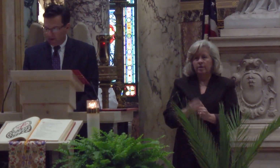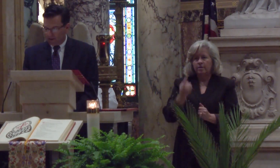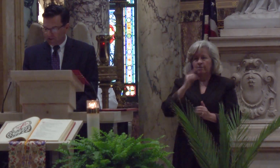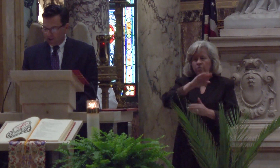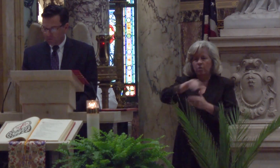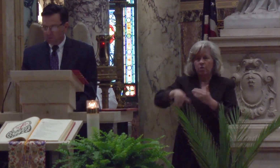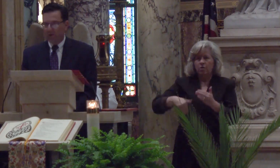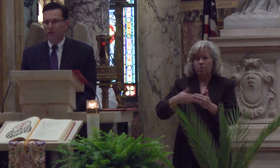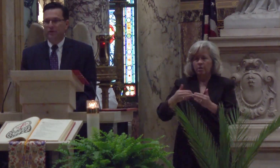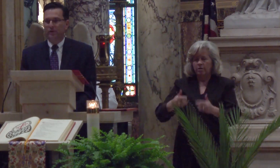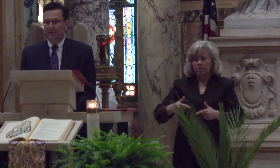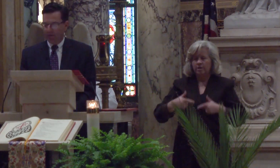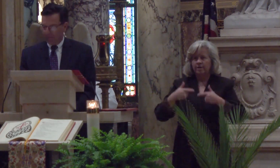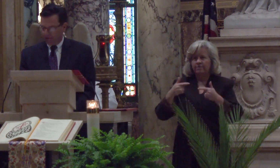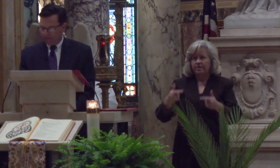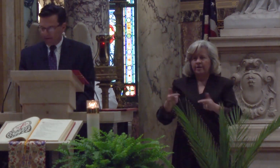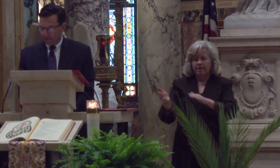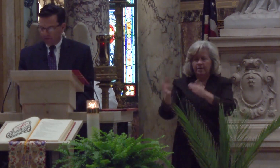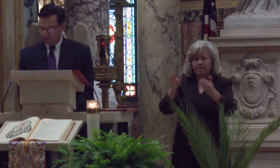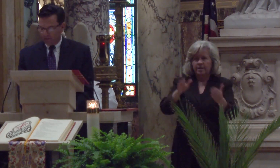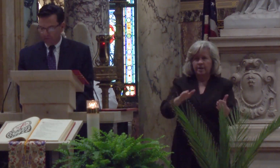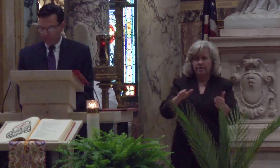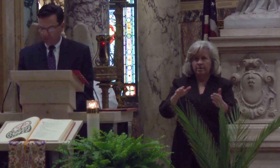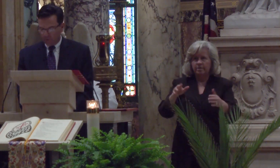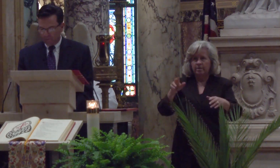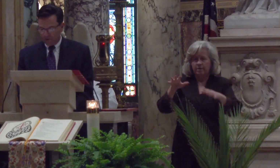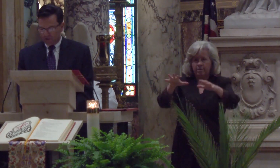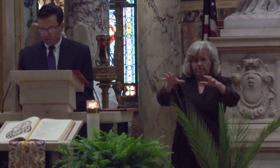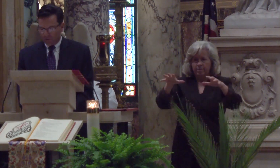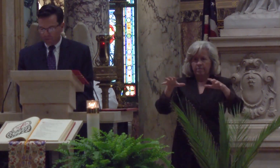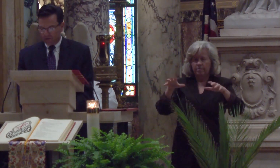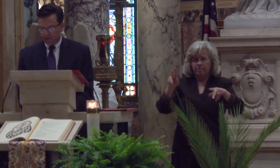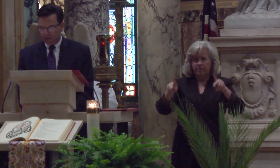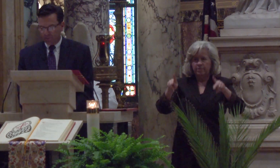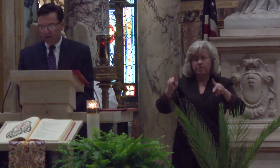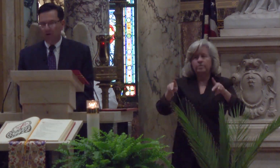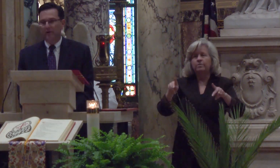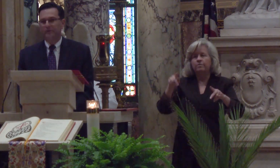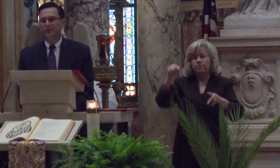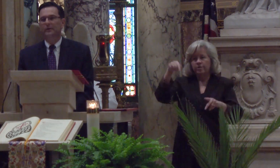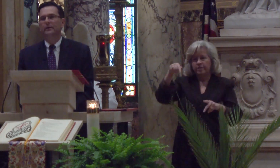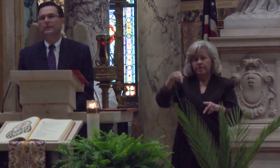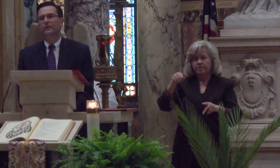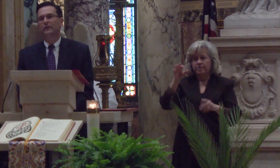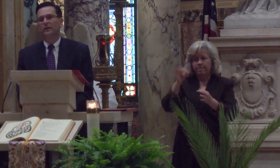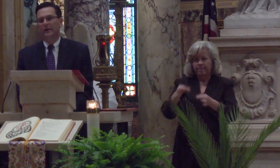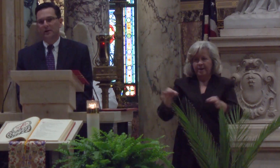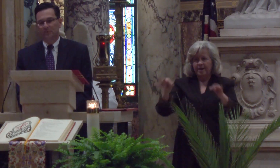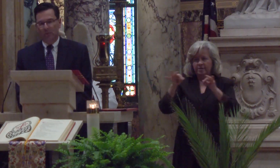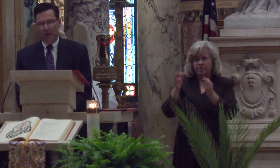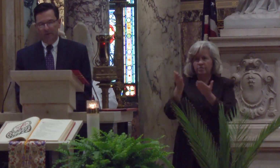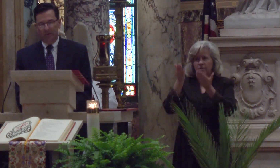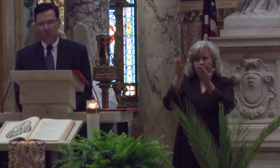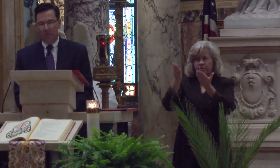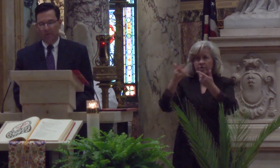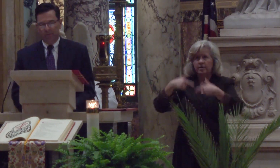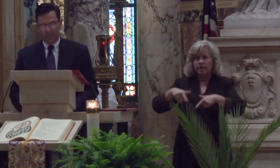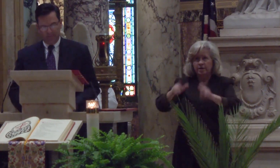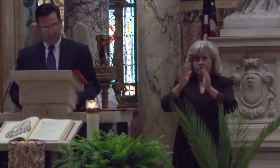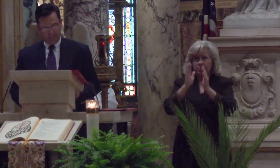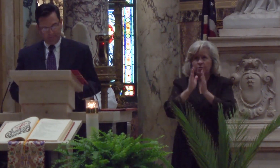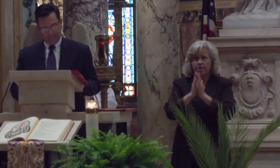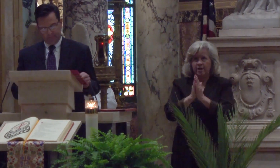our living and deceased parishioners and benefactors for whom this Eucharist is being offered, let us pray to the